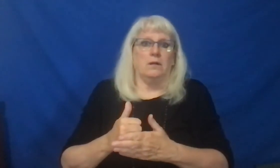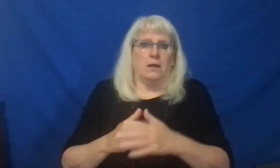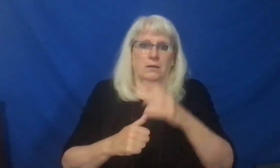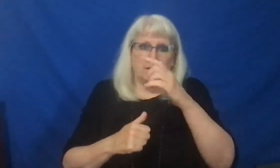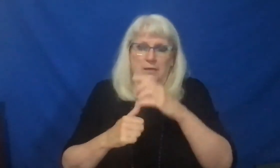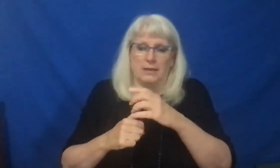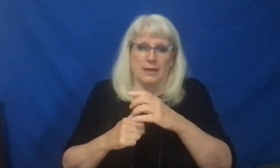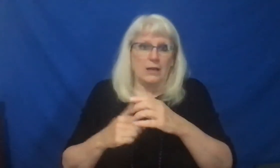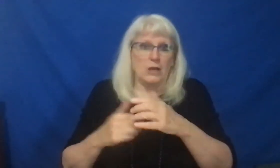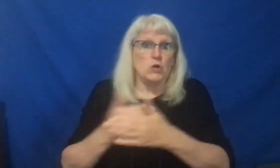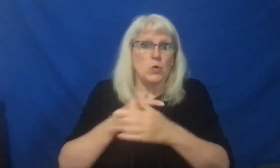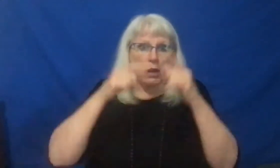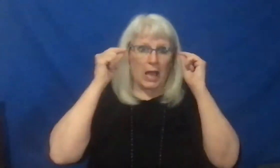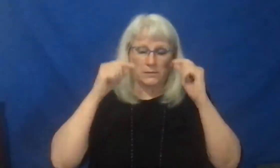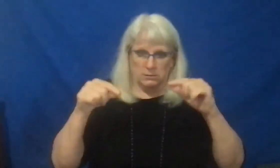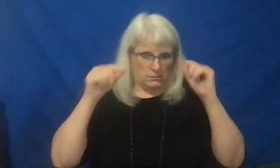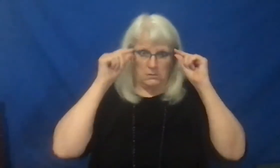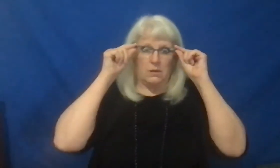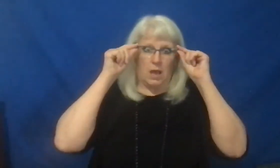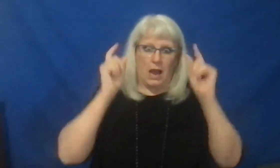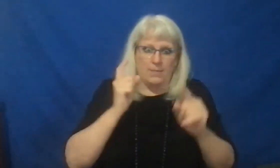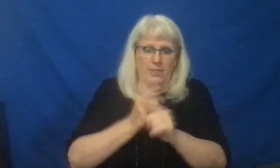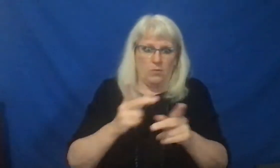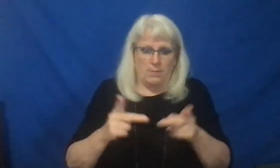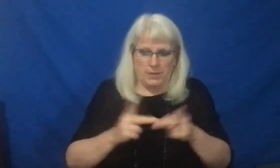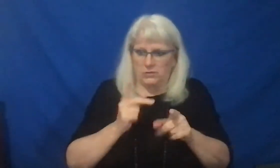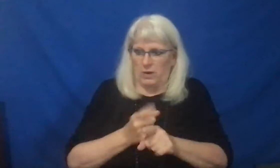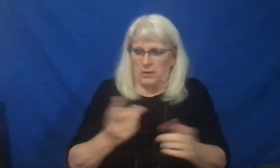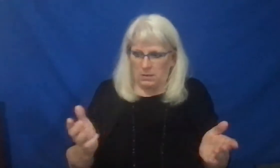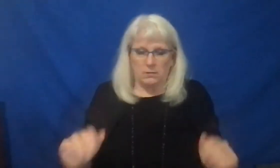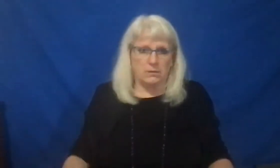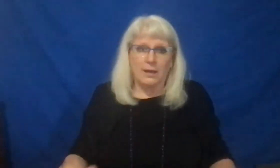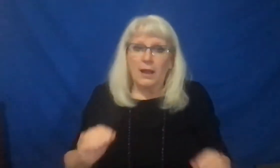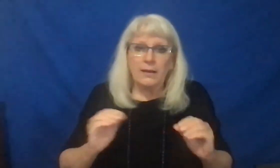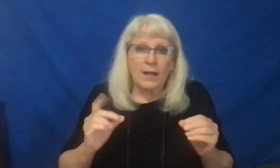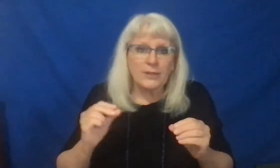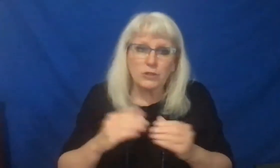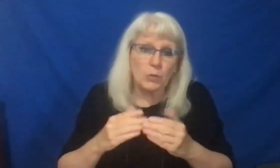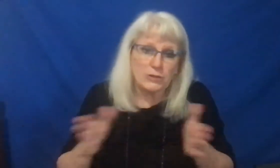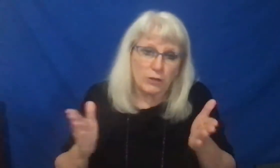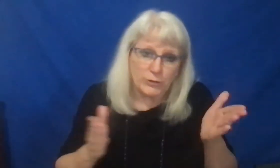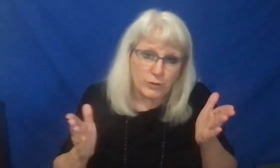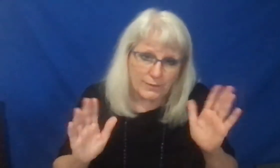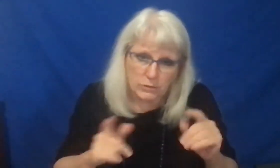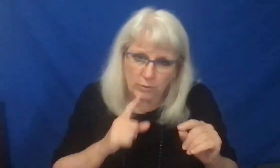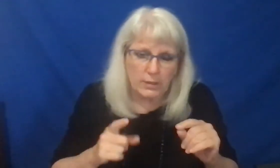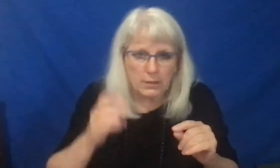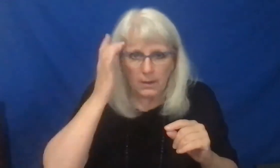where I'm right where I'm supposed to be. And this actually has nothing to do with general service, but I stayed an extra day and did